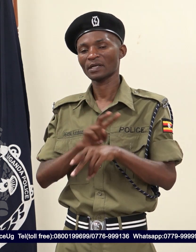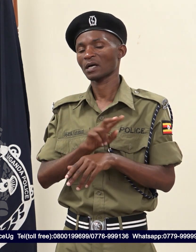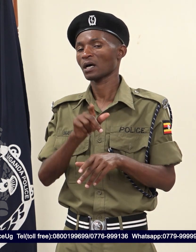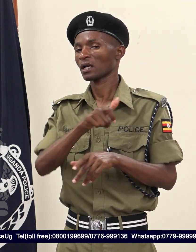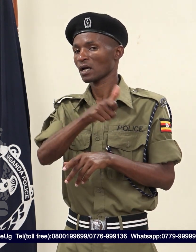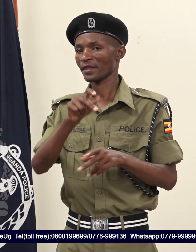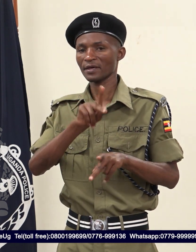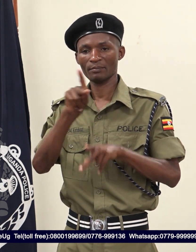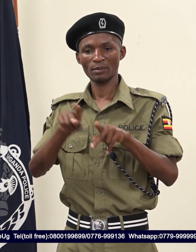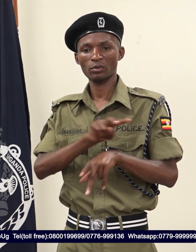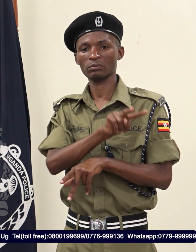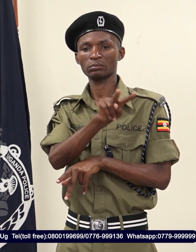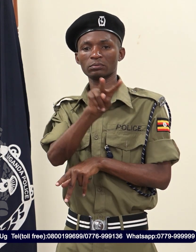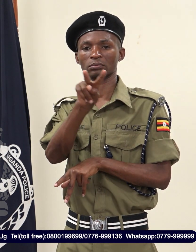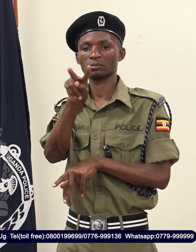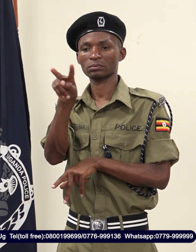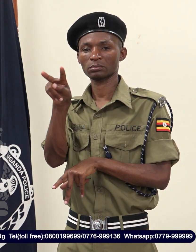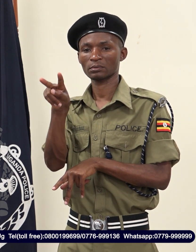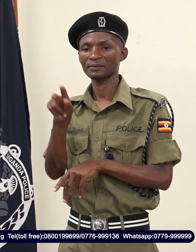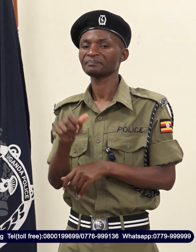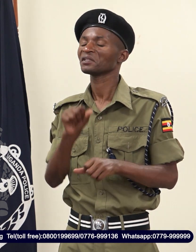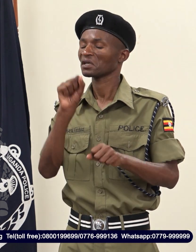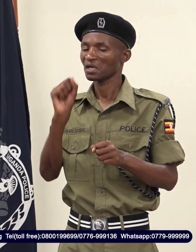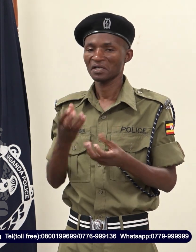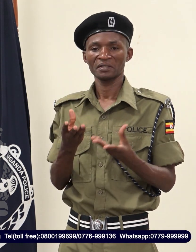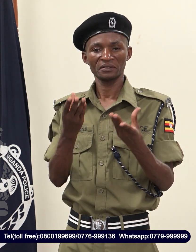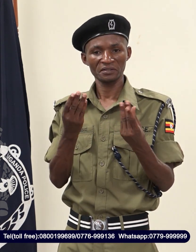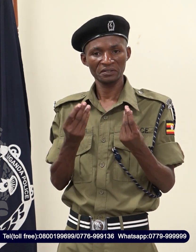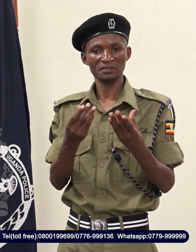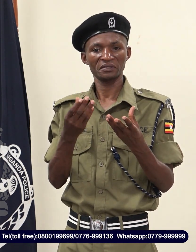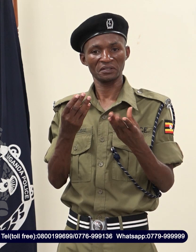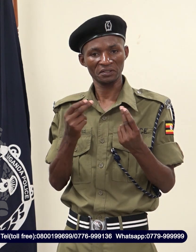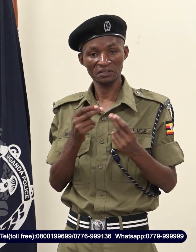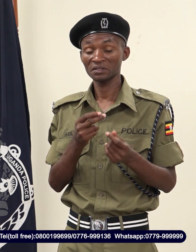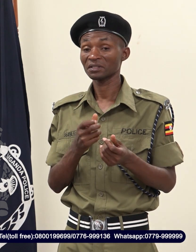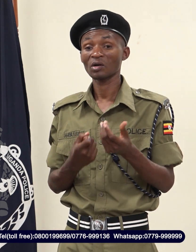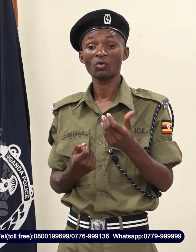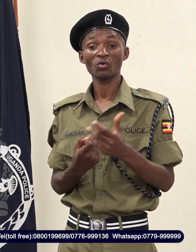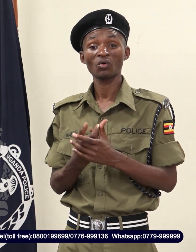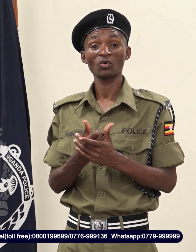and this can easily make them attractive.